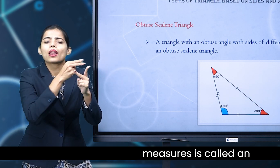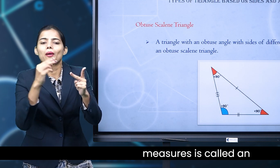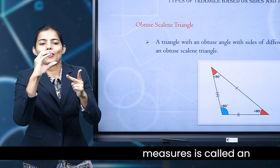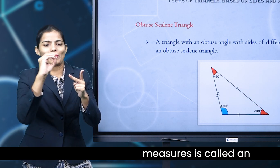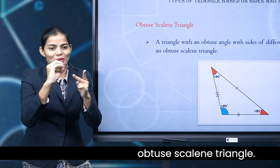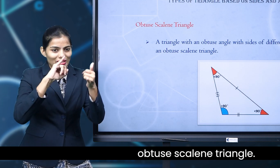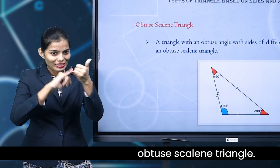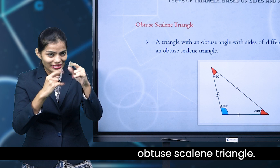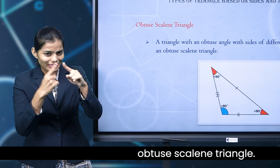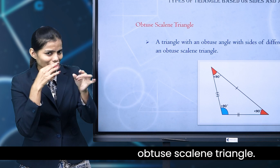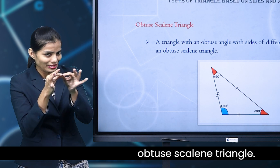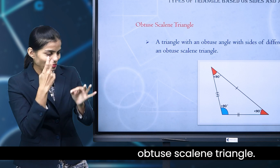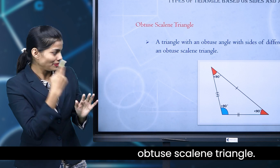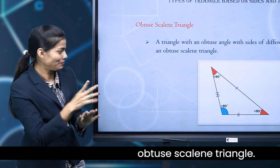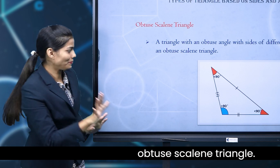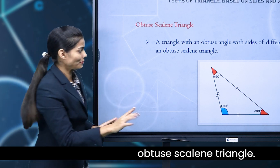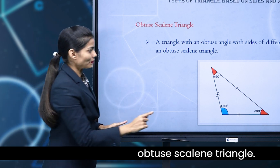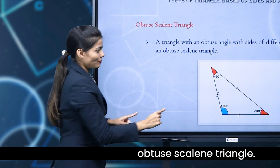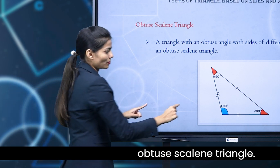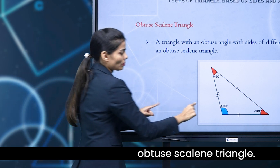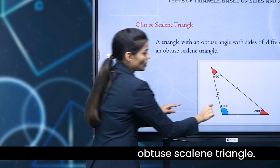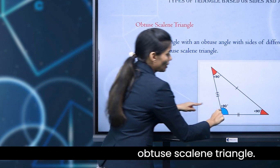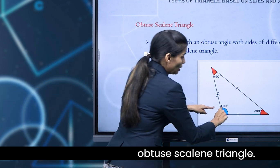an obtuse scalene triangle.